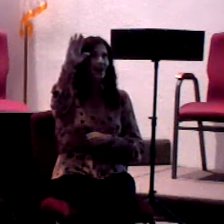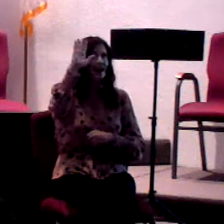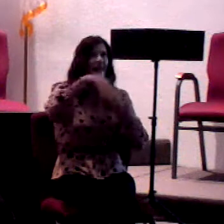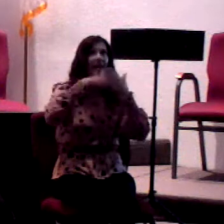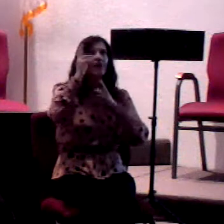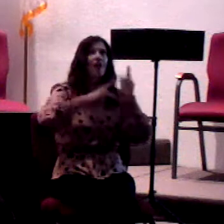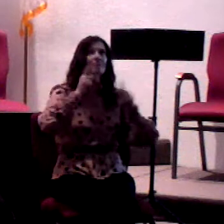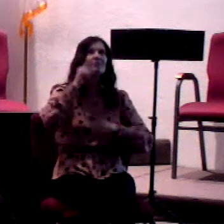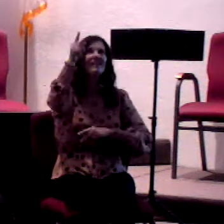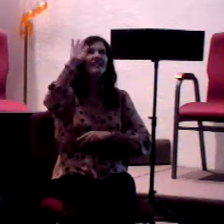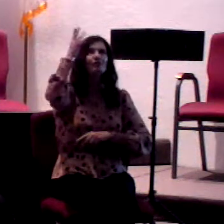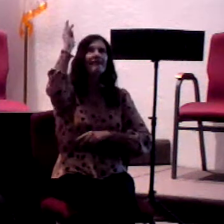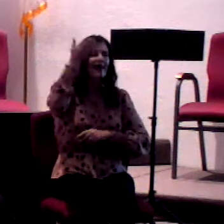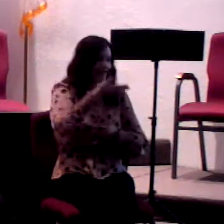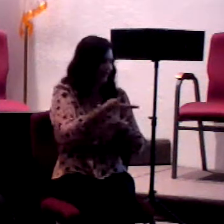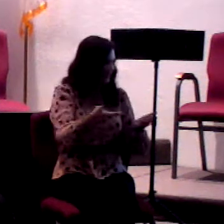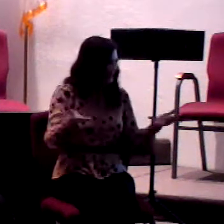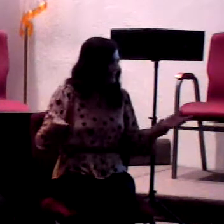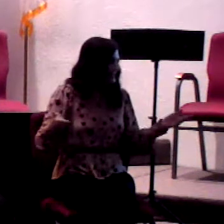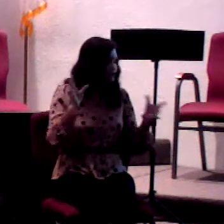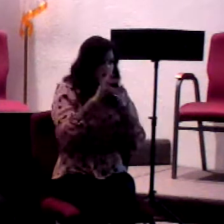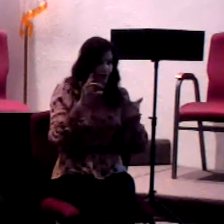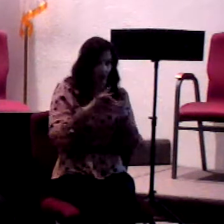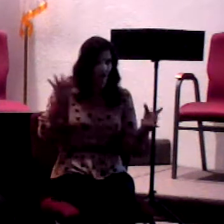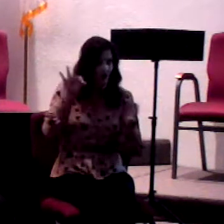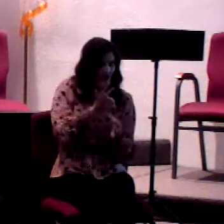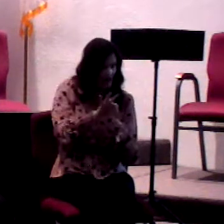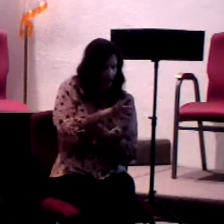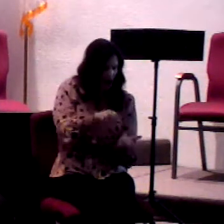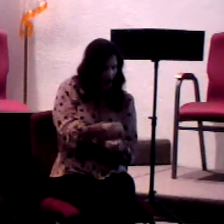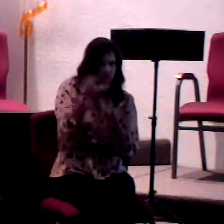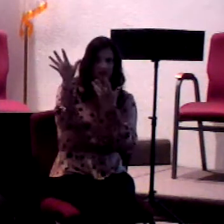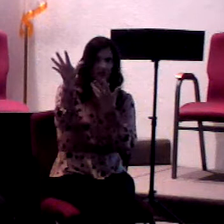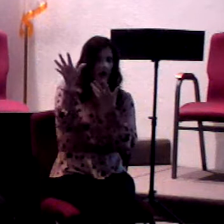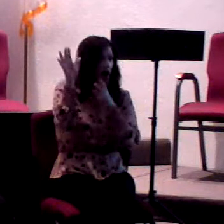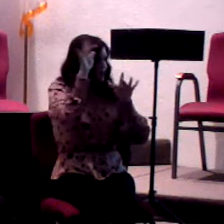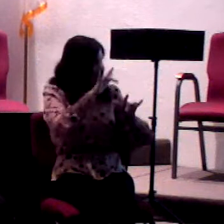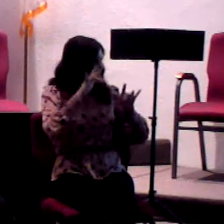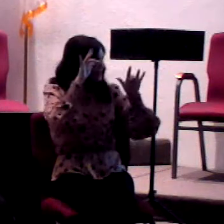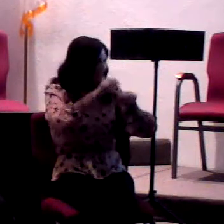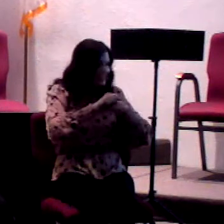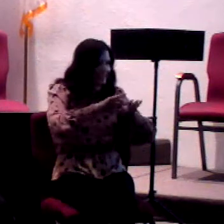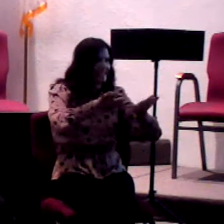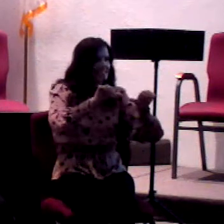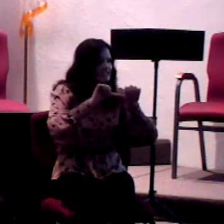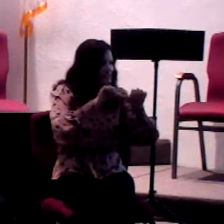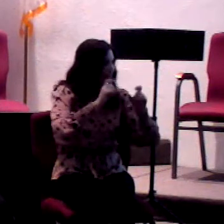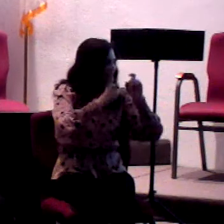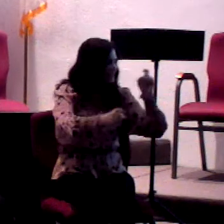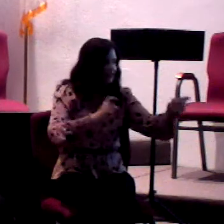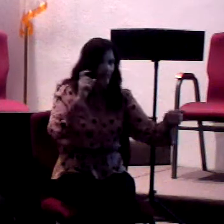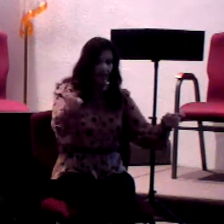created. It's the story of perfection that was destroyed, of mercy that was extended, and of